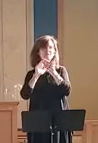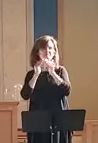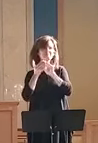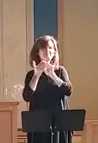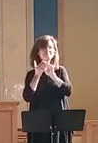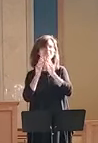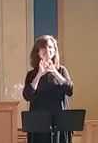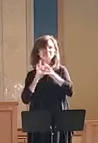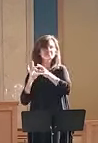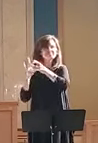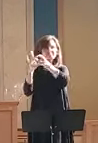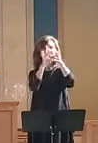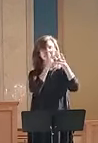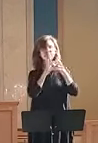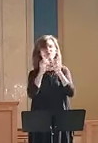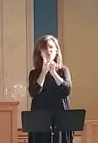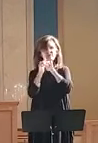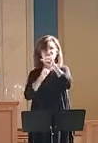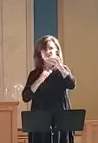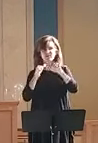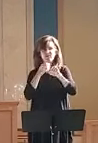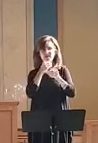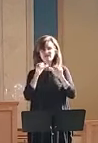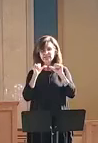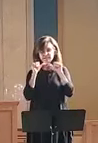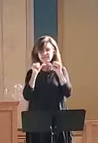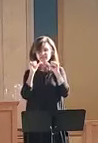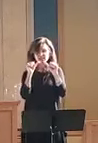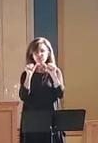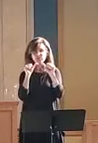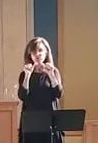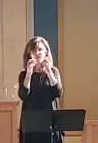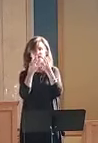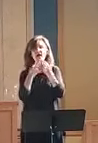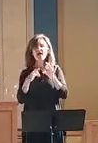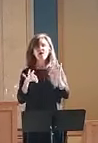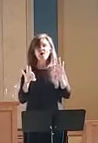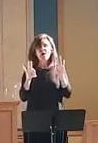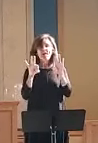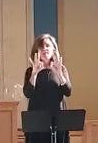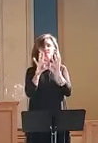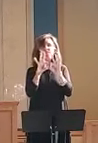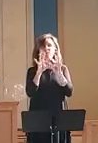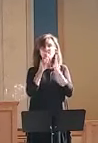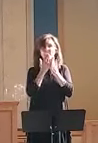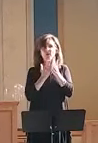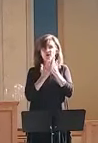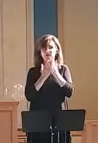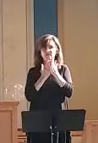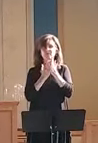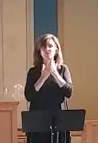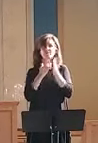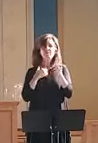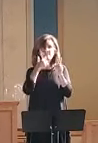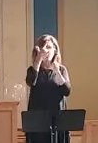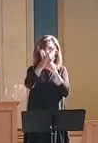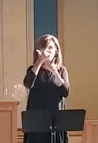to remain in communion, an essential element is always going to be fraternal